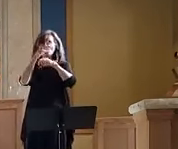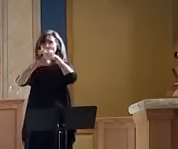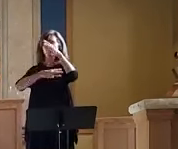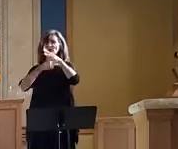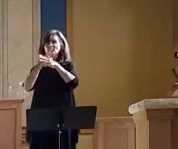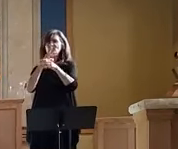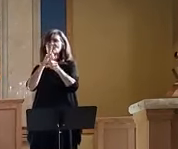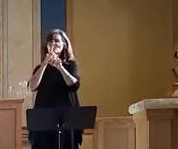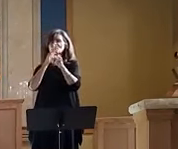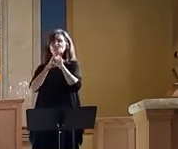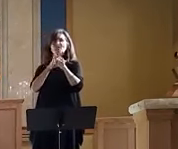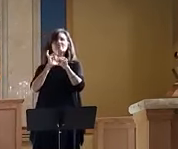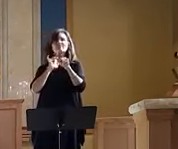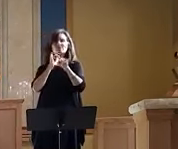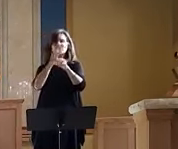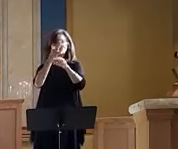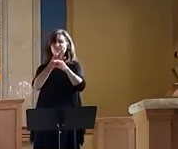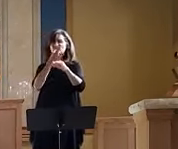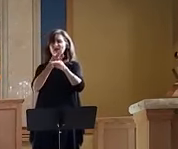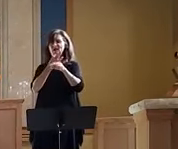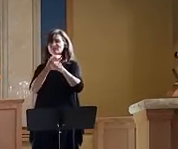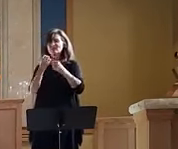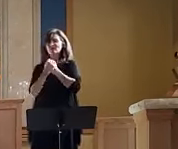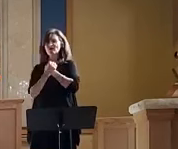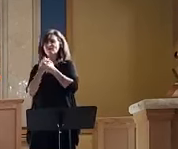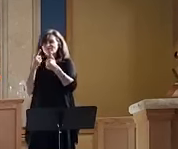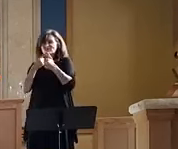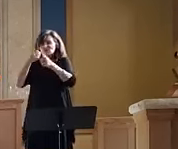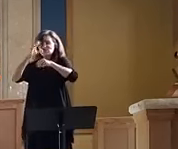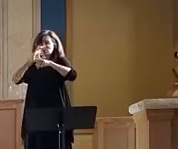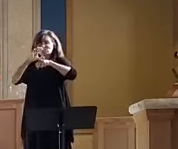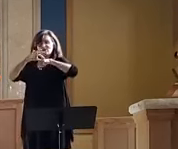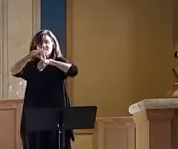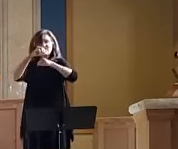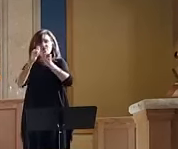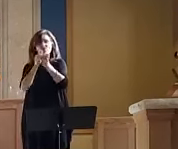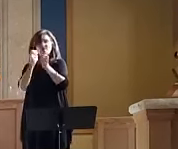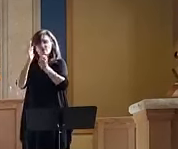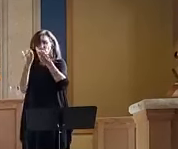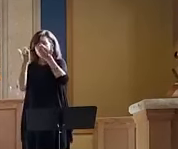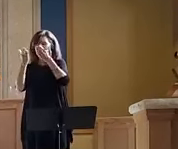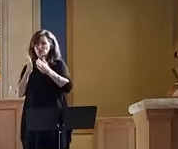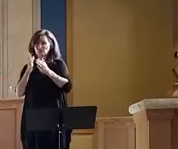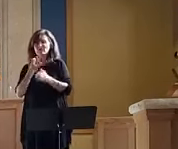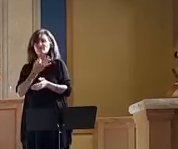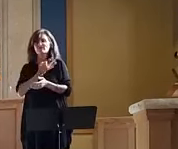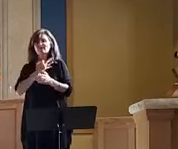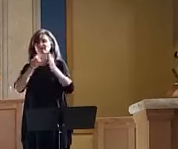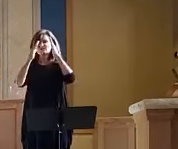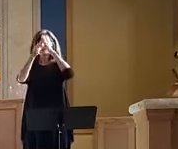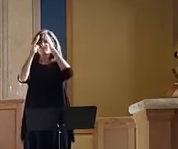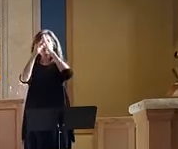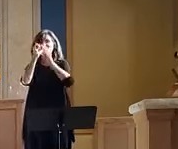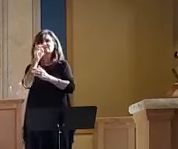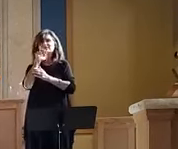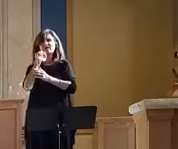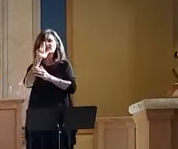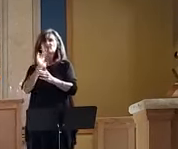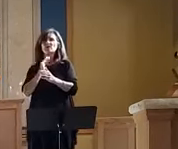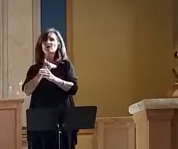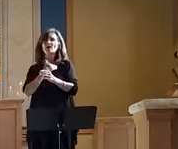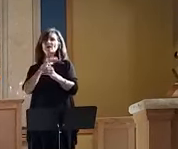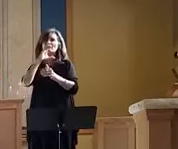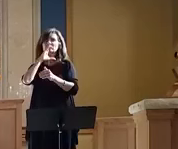pleased to confirm in faith and charity your pilgrim church on earth with your servant, Francis, our Pope, and Samuel, our